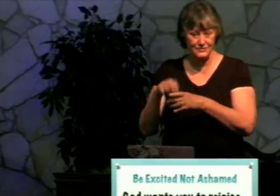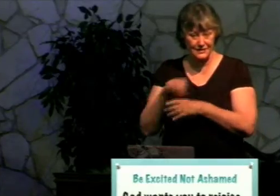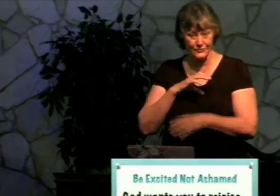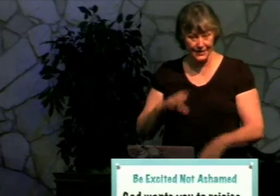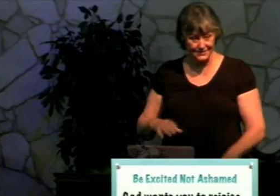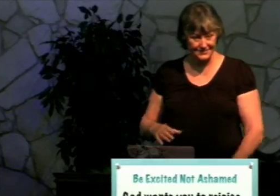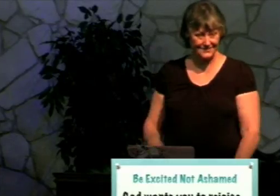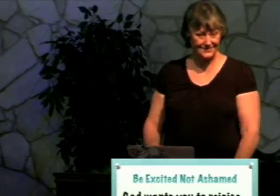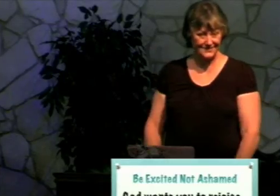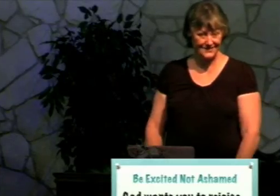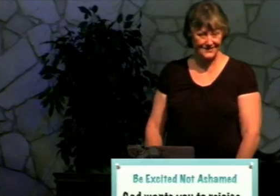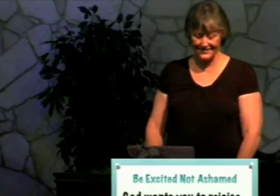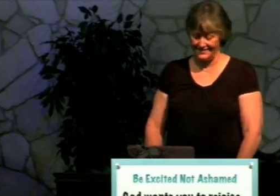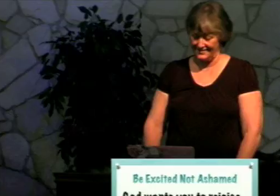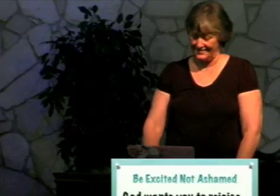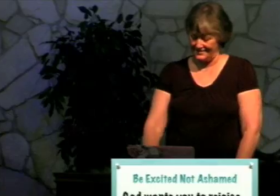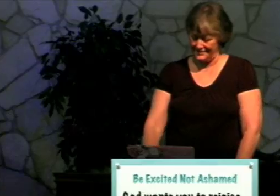in Christ.